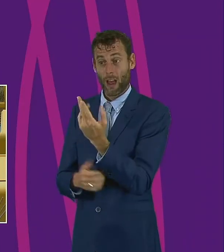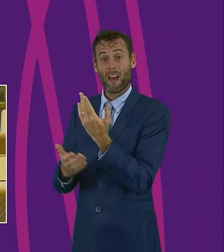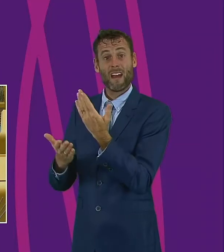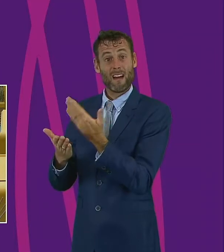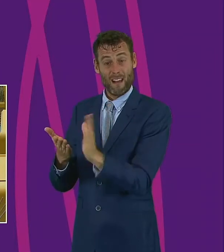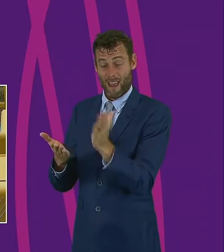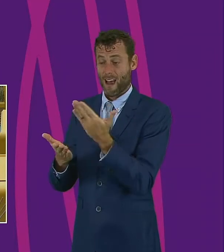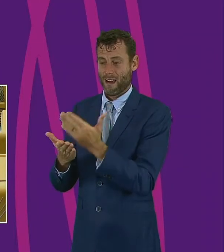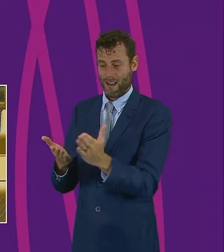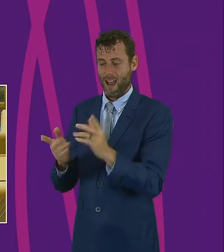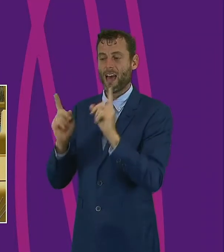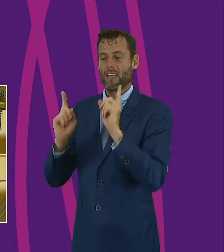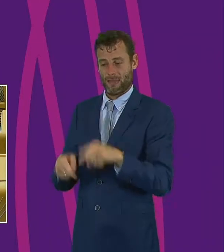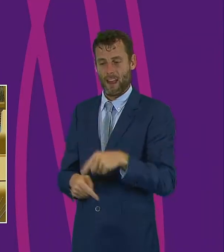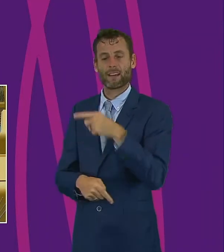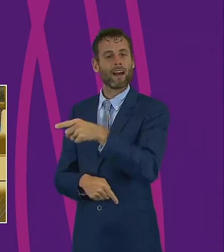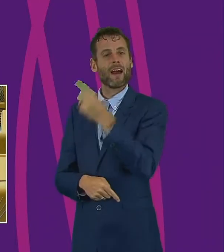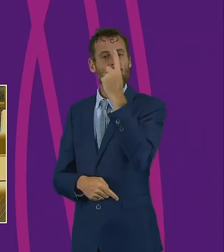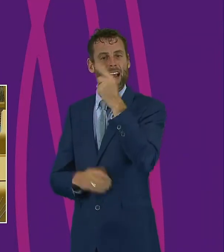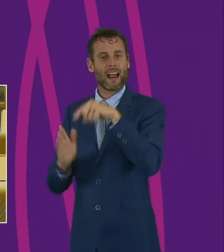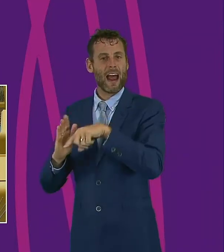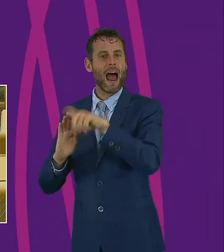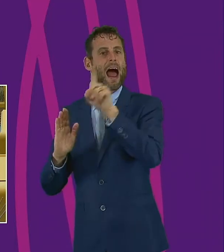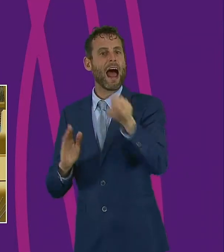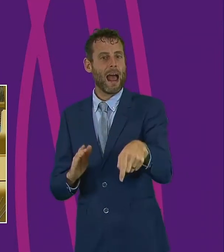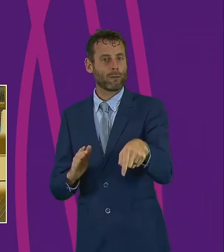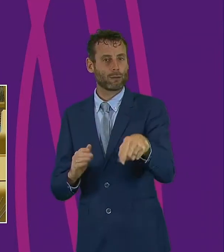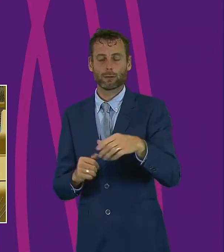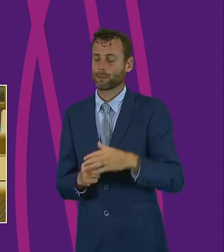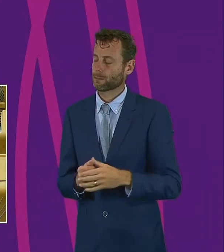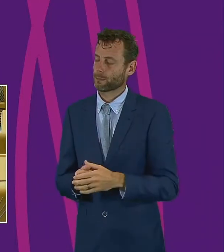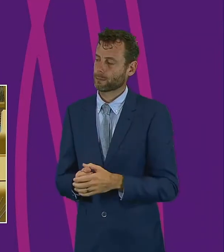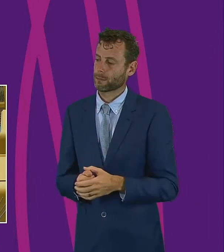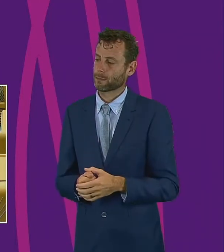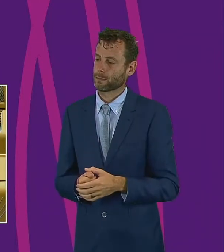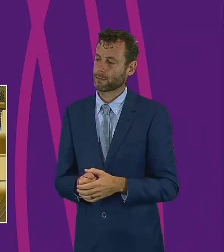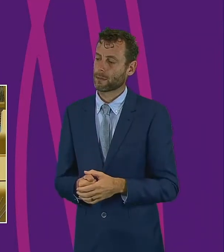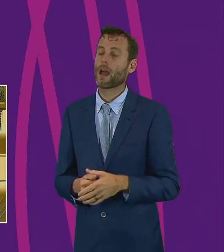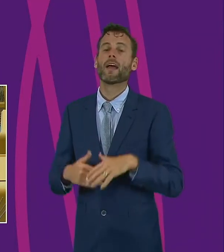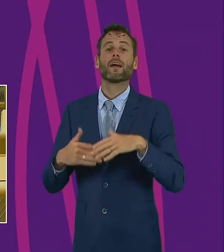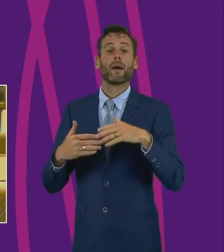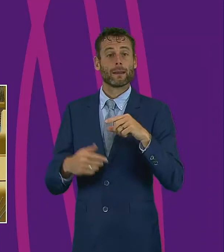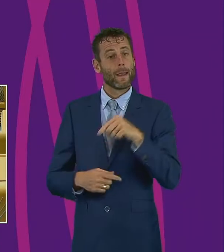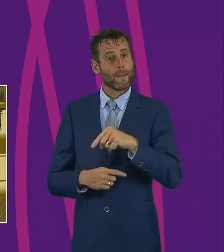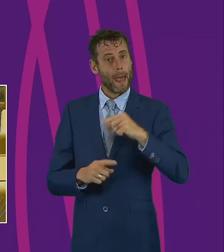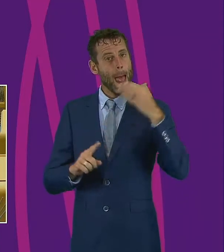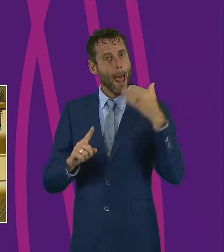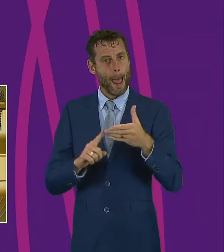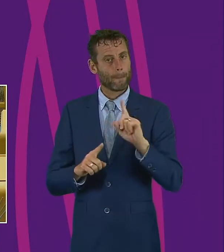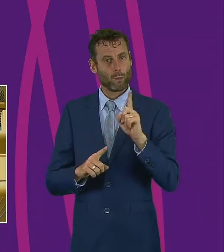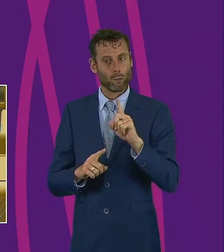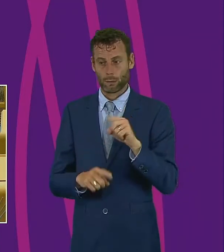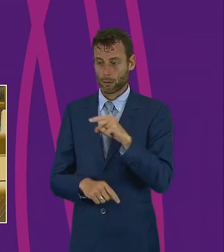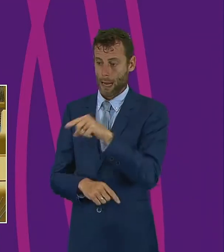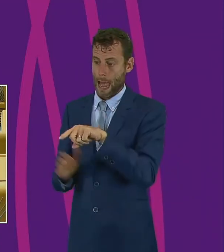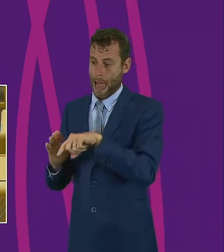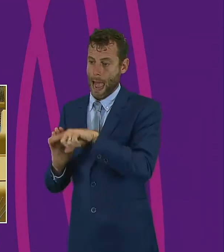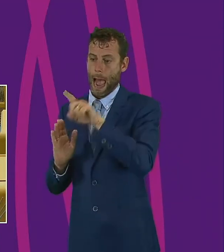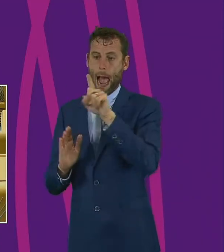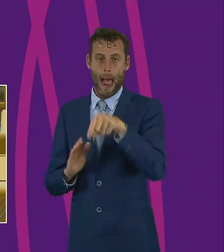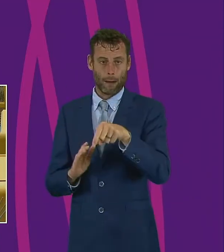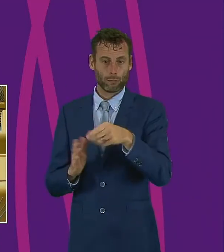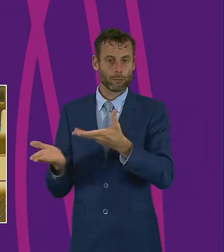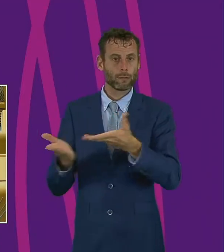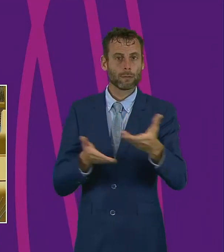discharged. Therefore, at every single step of the way, the priority is to prevent infection from getting into